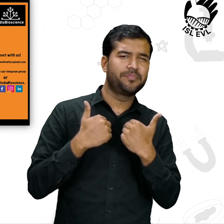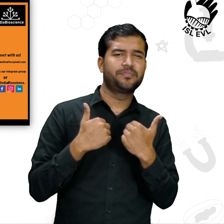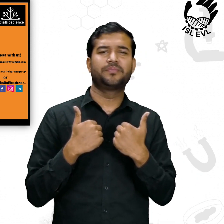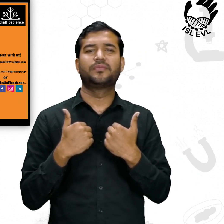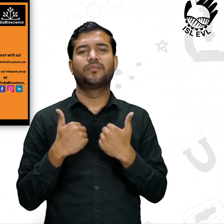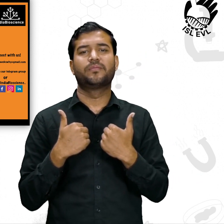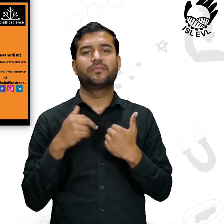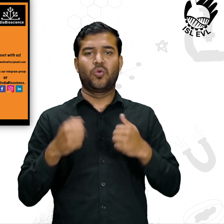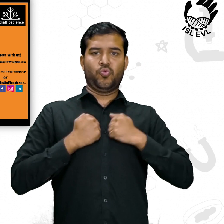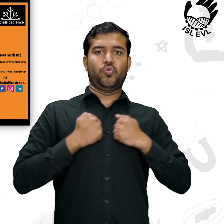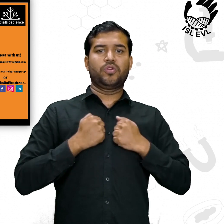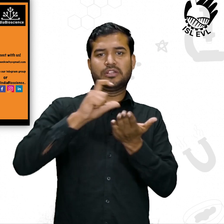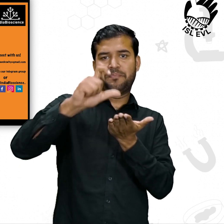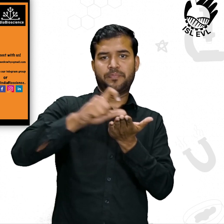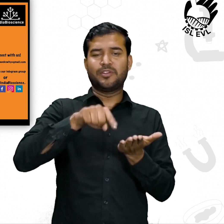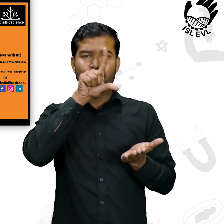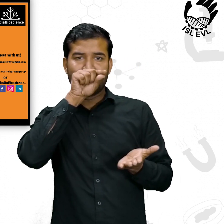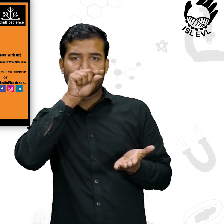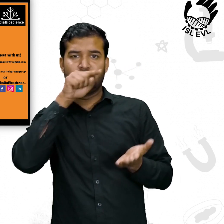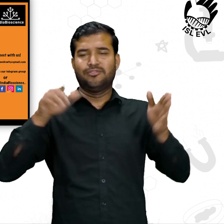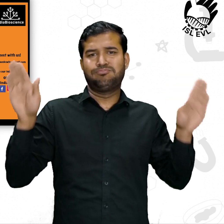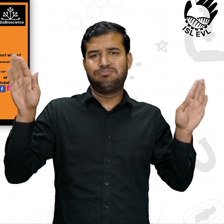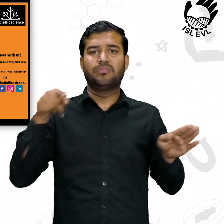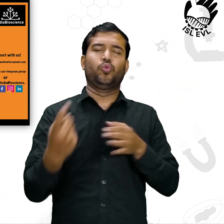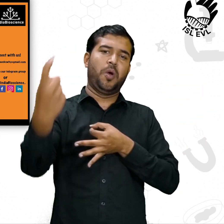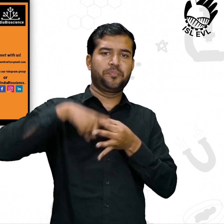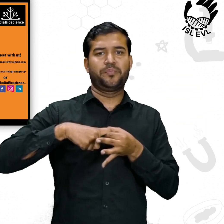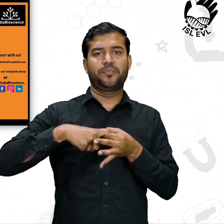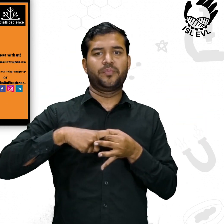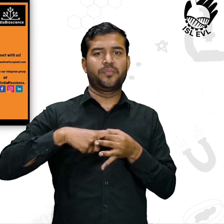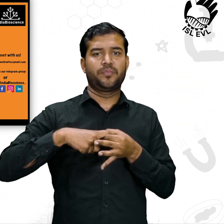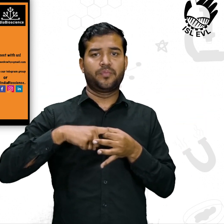us know if you're interested to know more about the tigers or different colors.